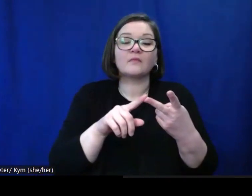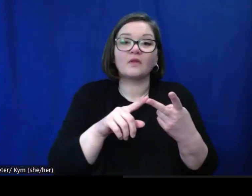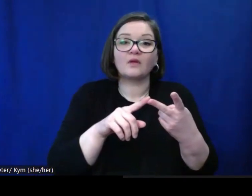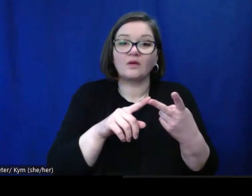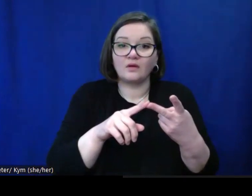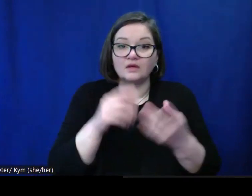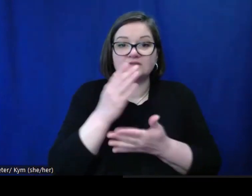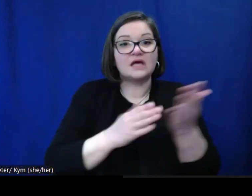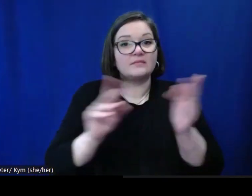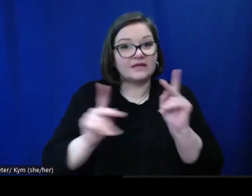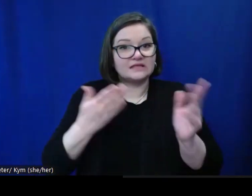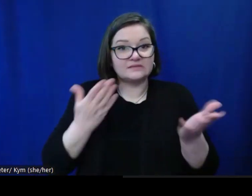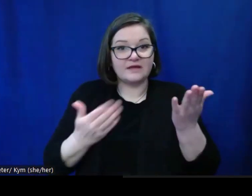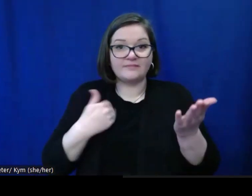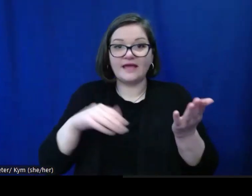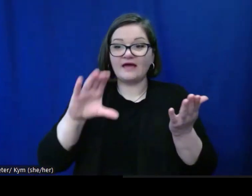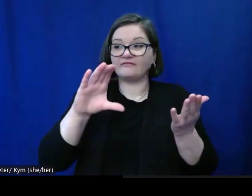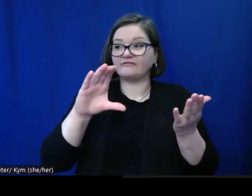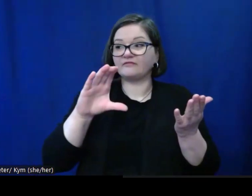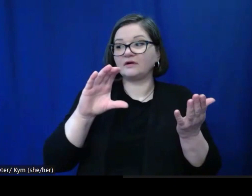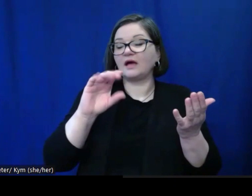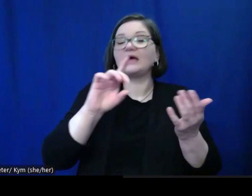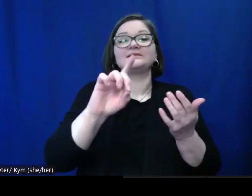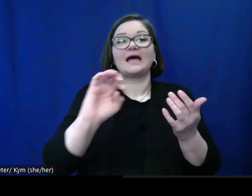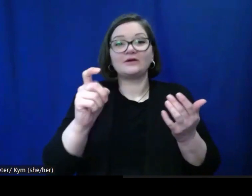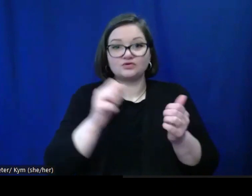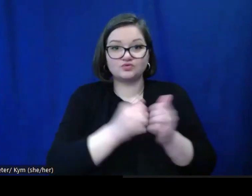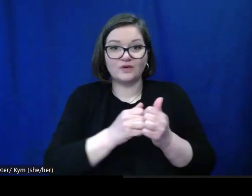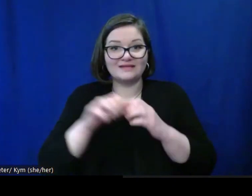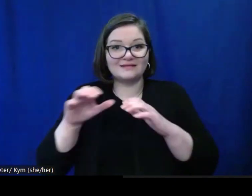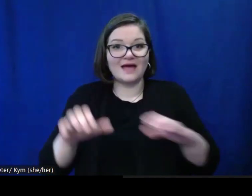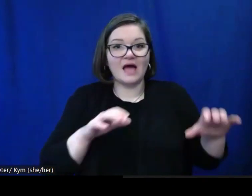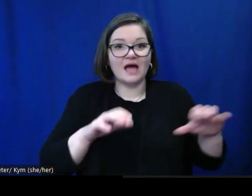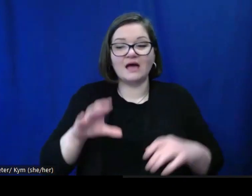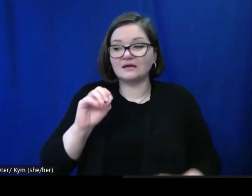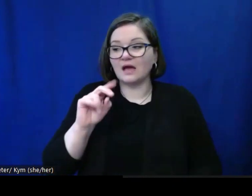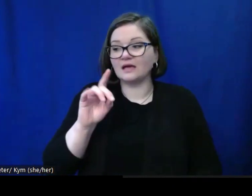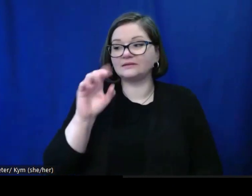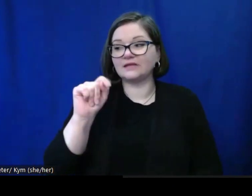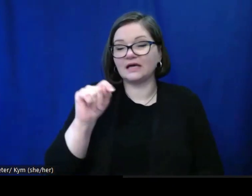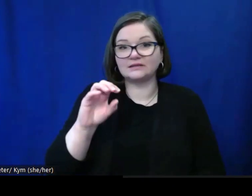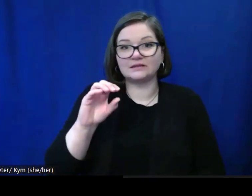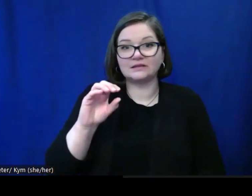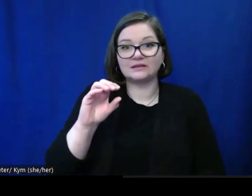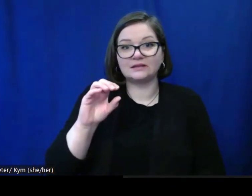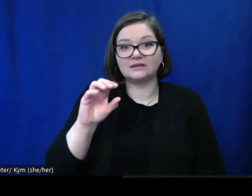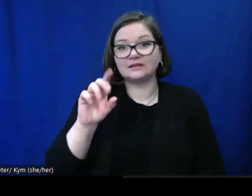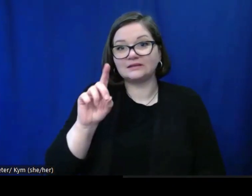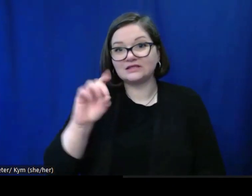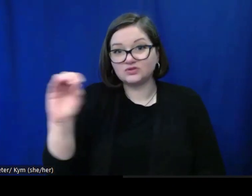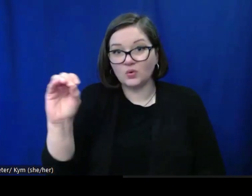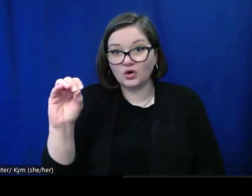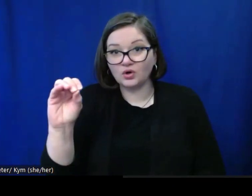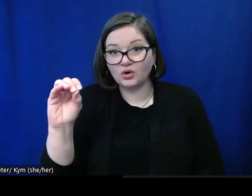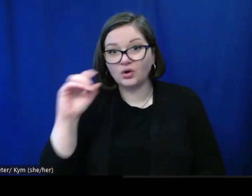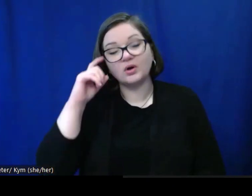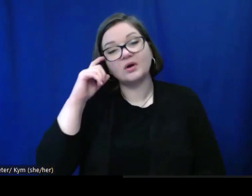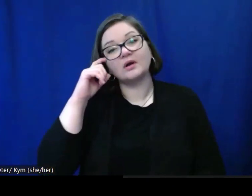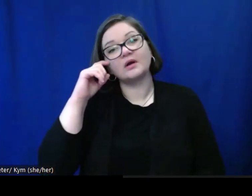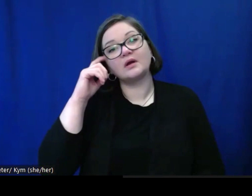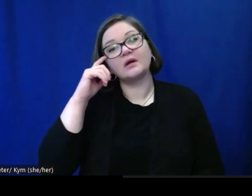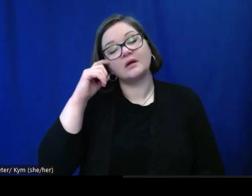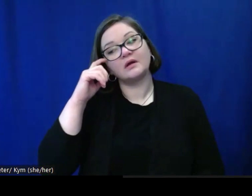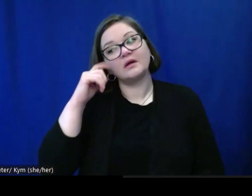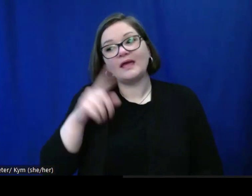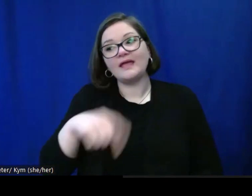be coming in with conduct disorder, and they could be really demanding. And I kind